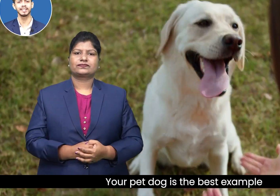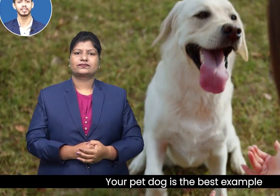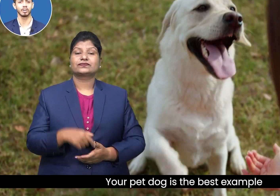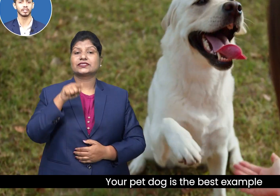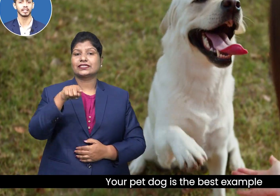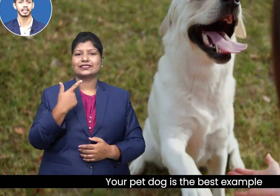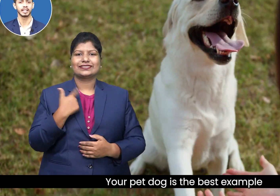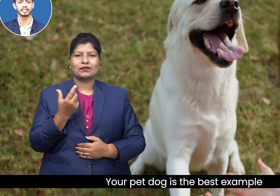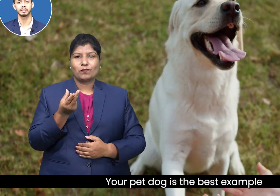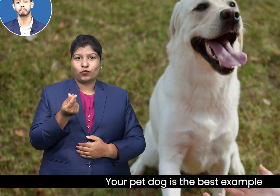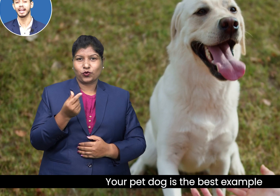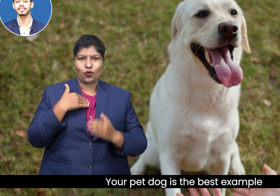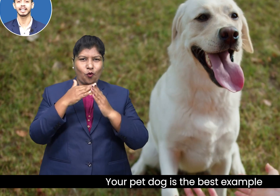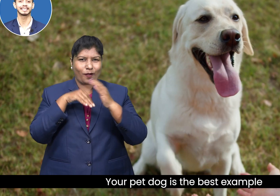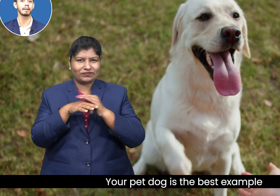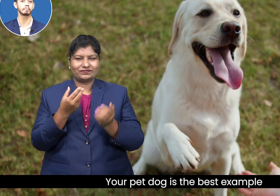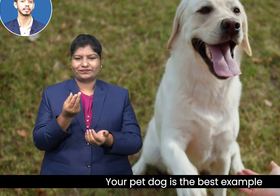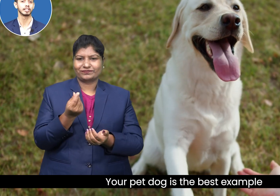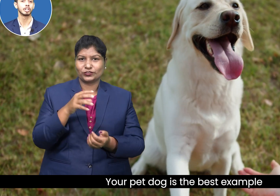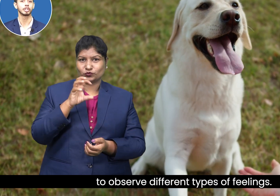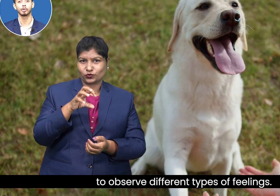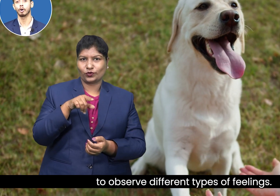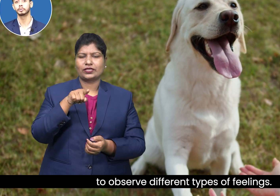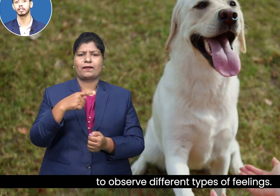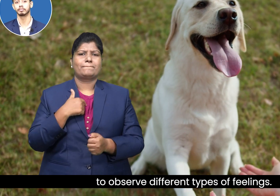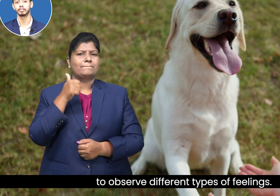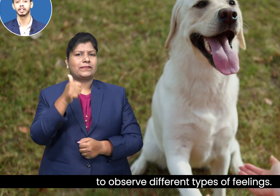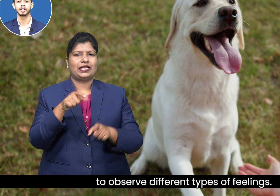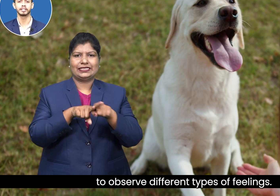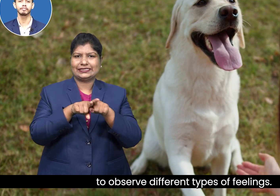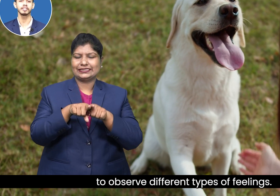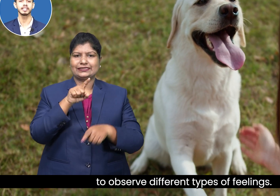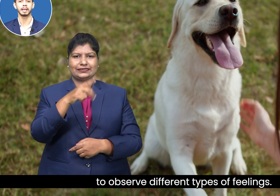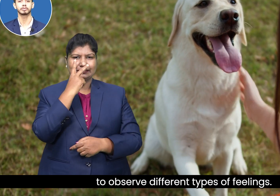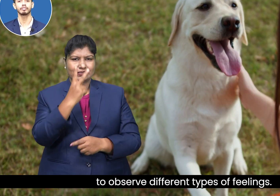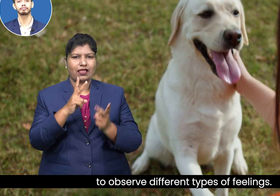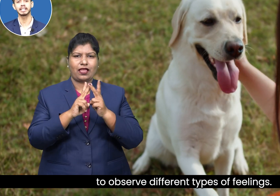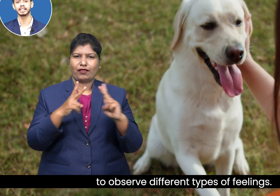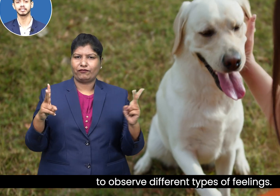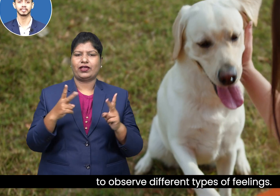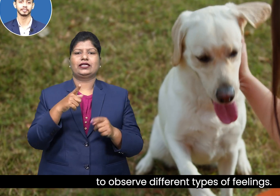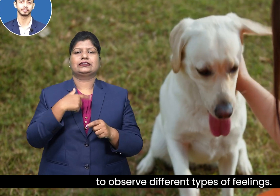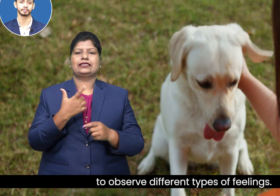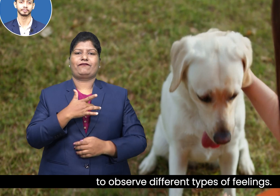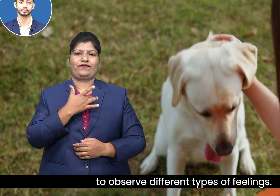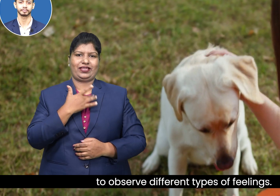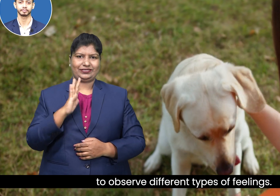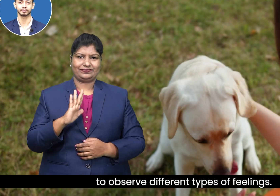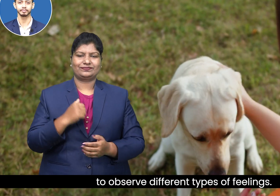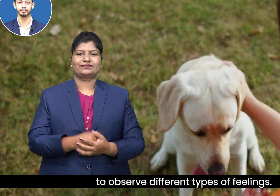Your pet dog is the best example to observe different types of feelings.